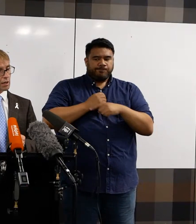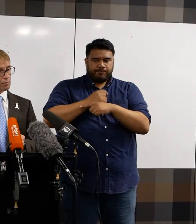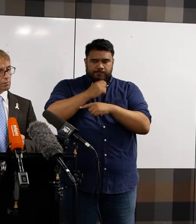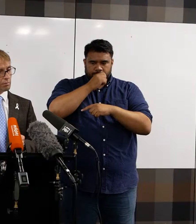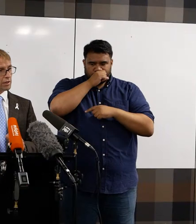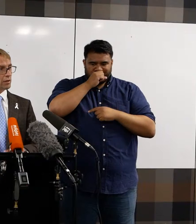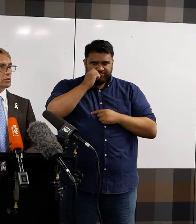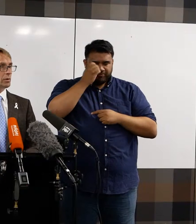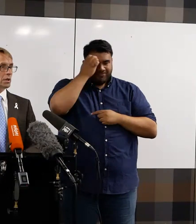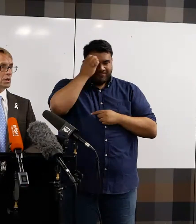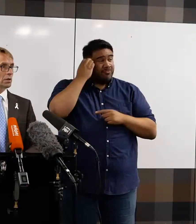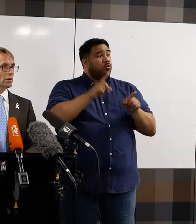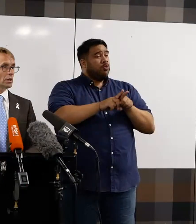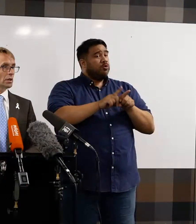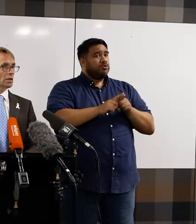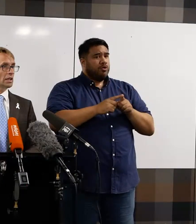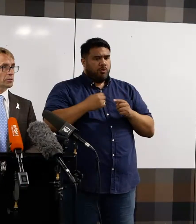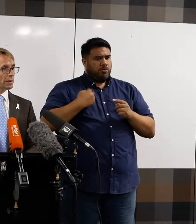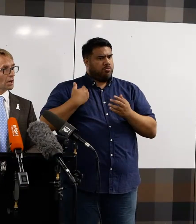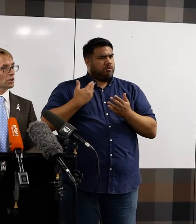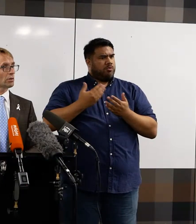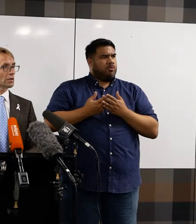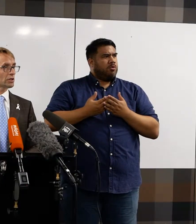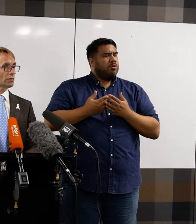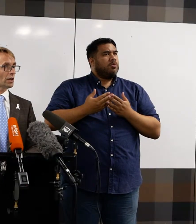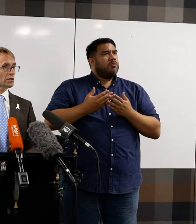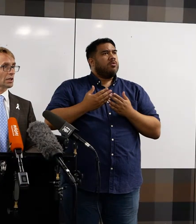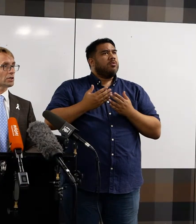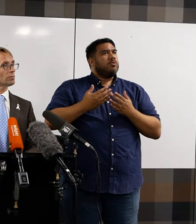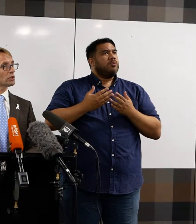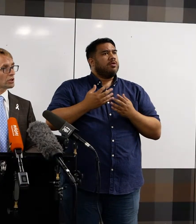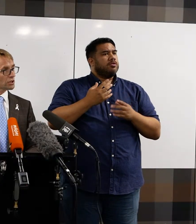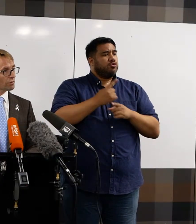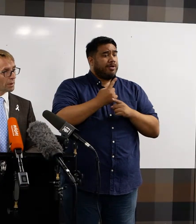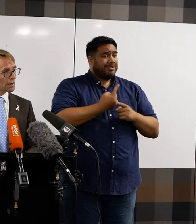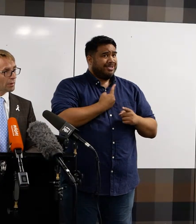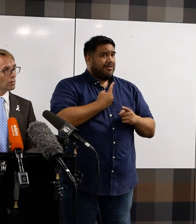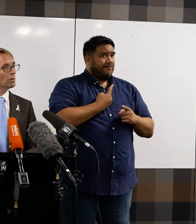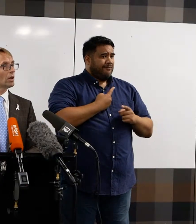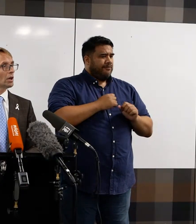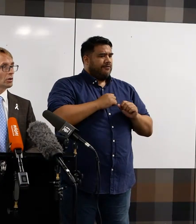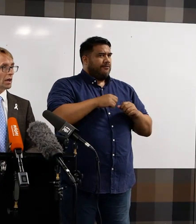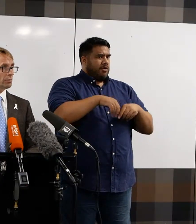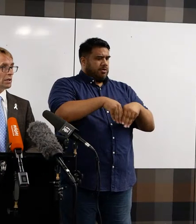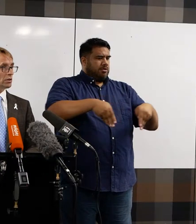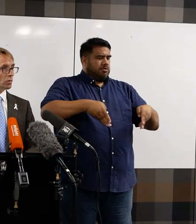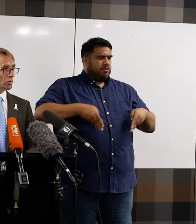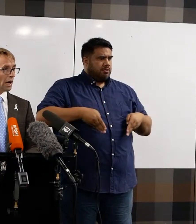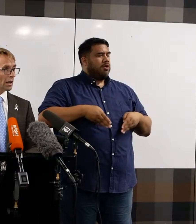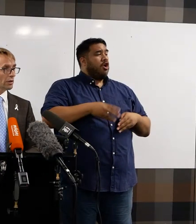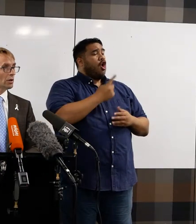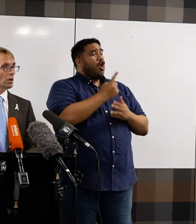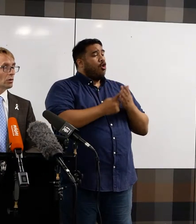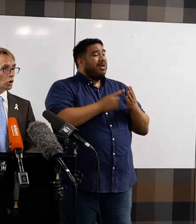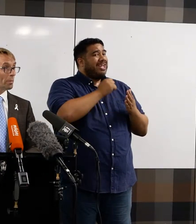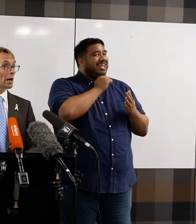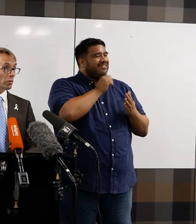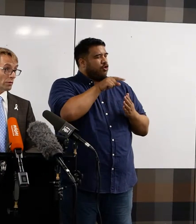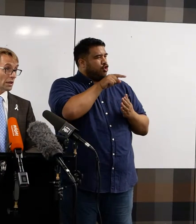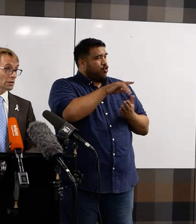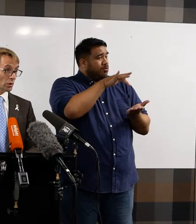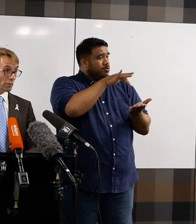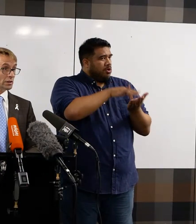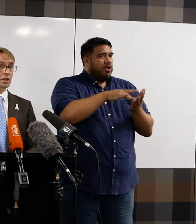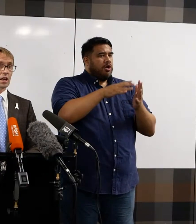until Monday this week, the expectation around self-isolation was just for people who had been in Wuhan or